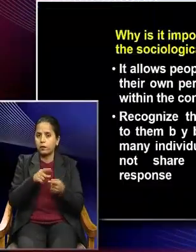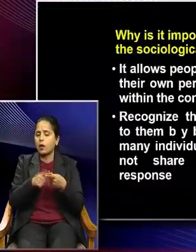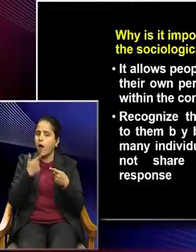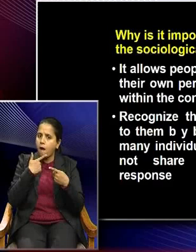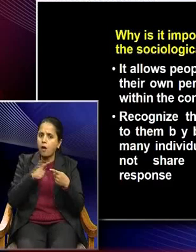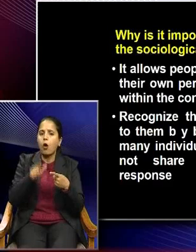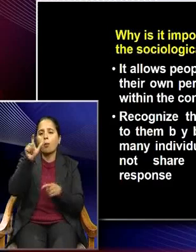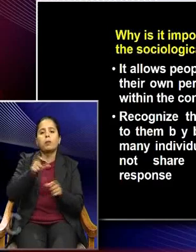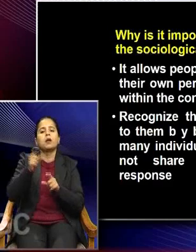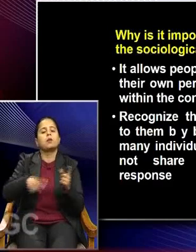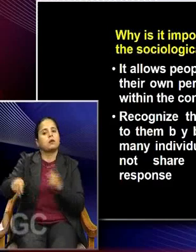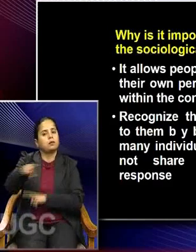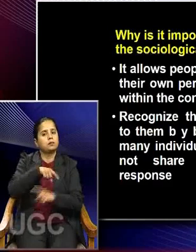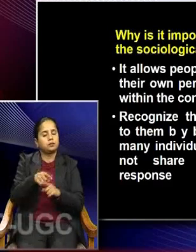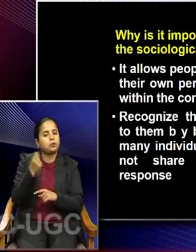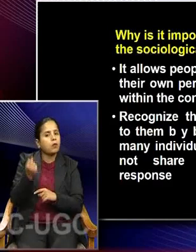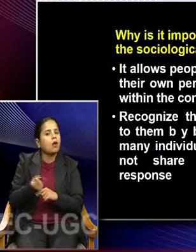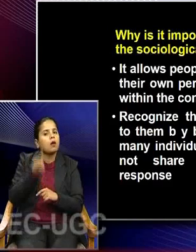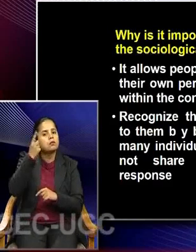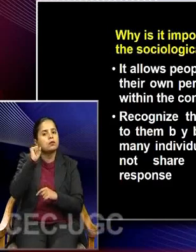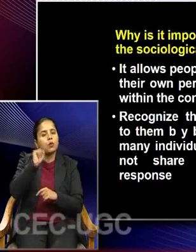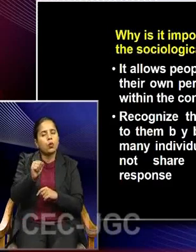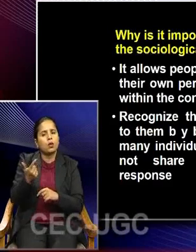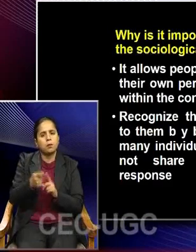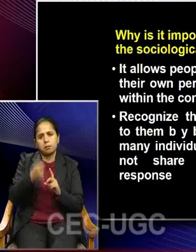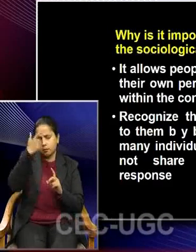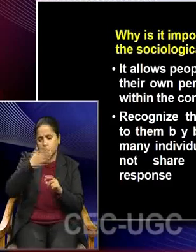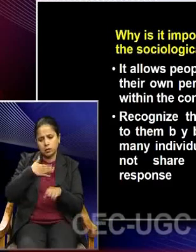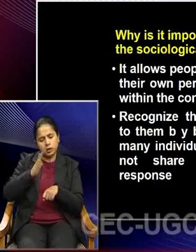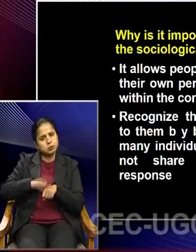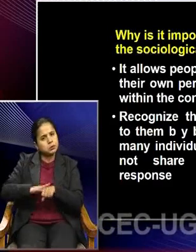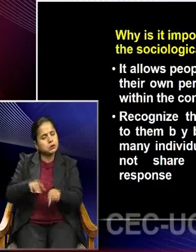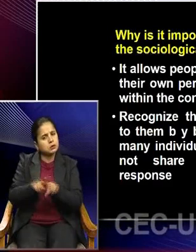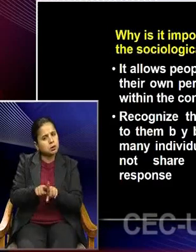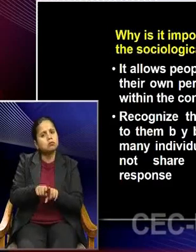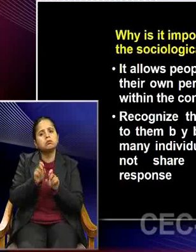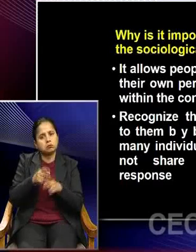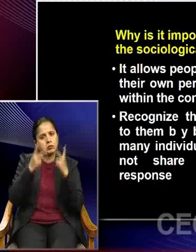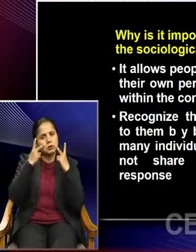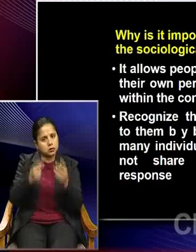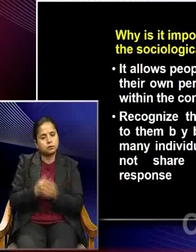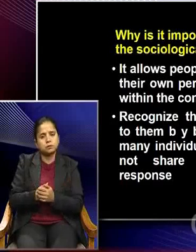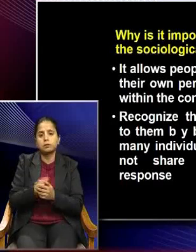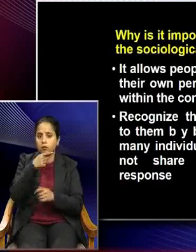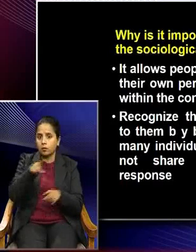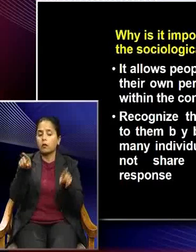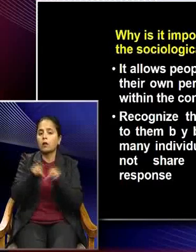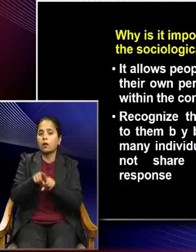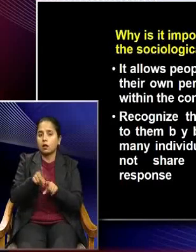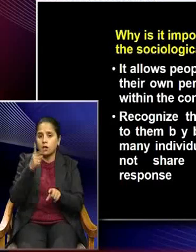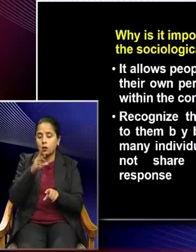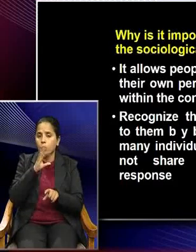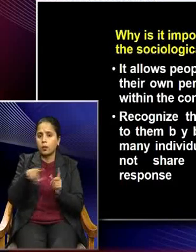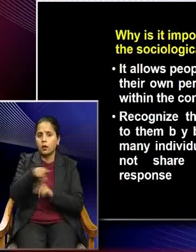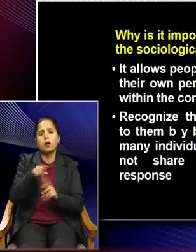allows people to understand their own personal experience, and that too place